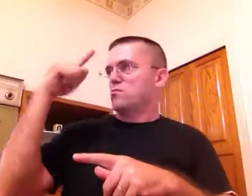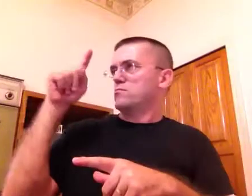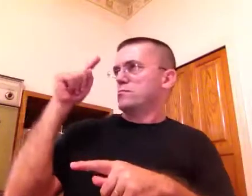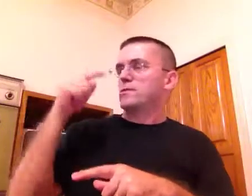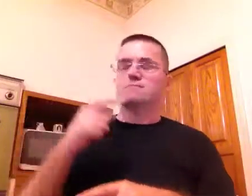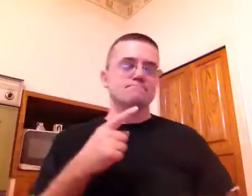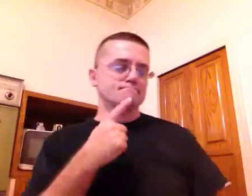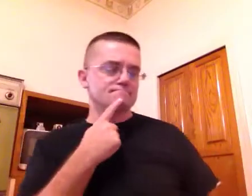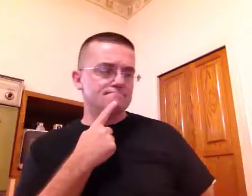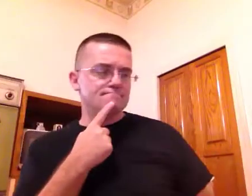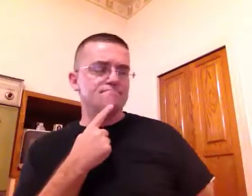Well,